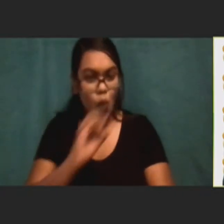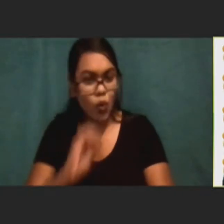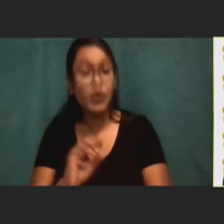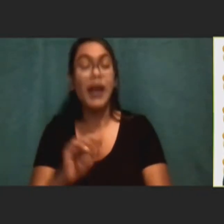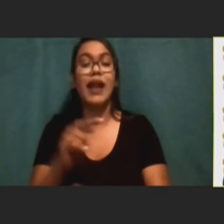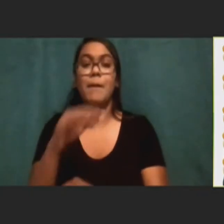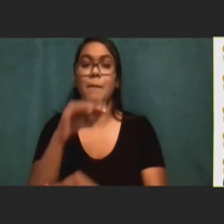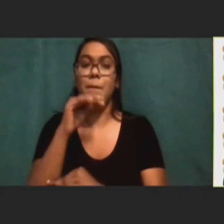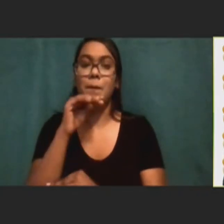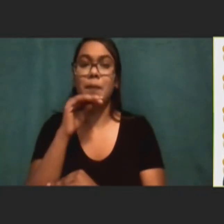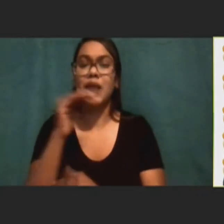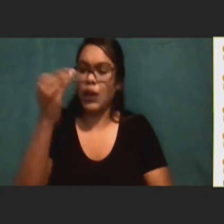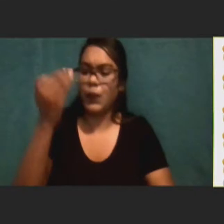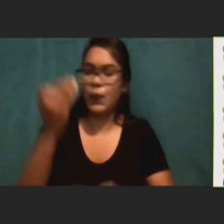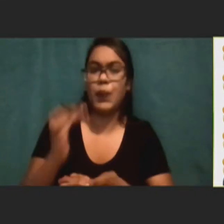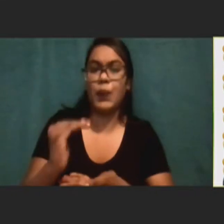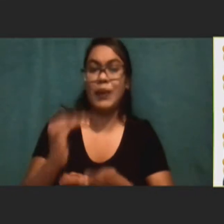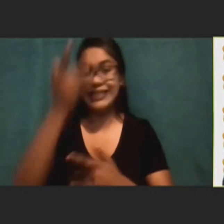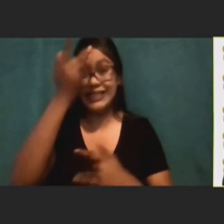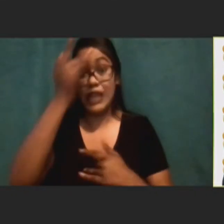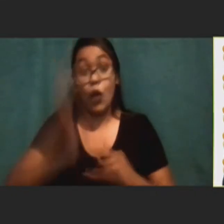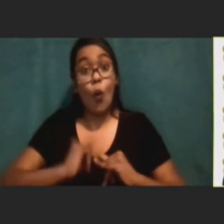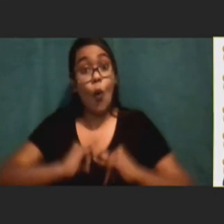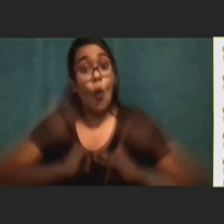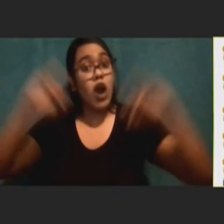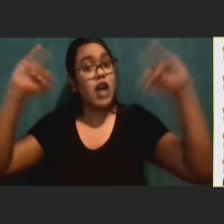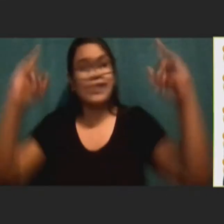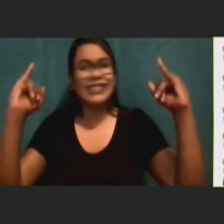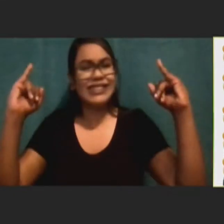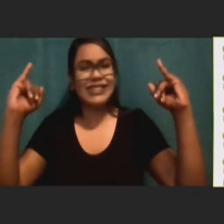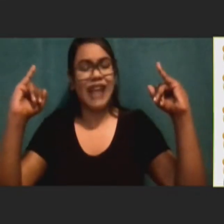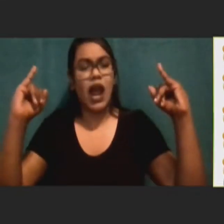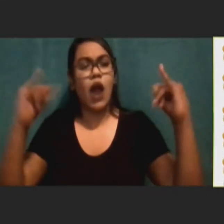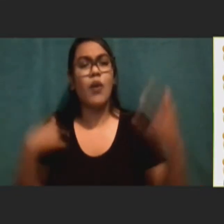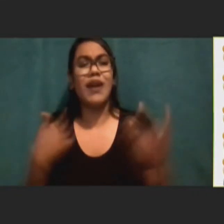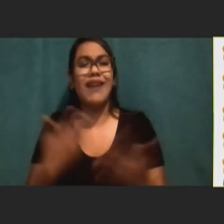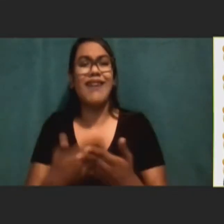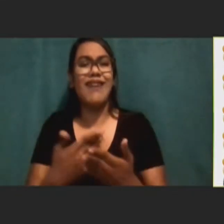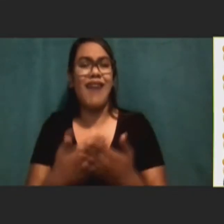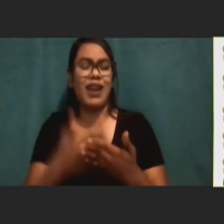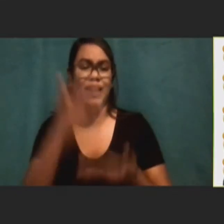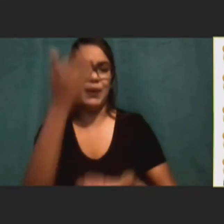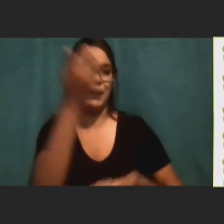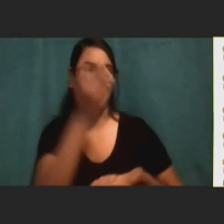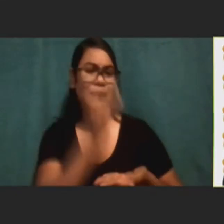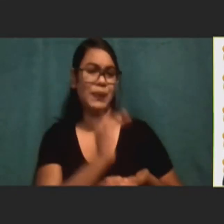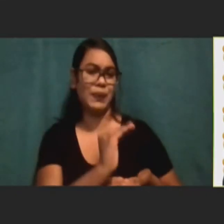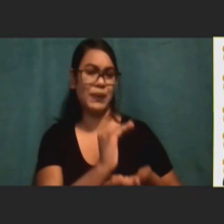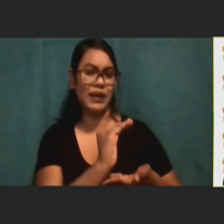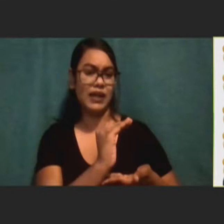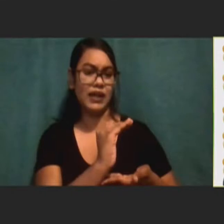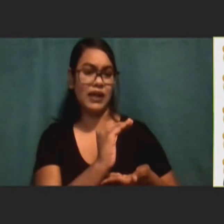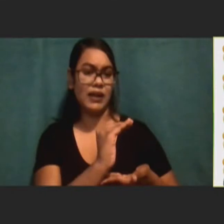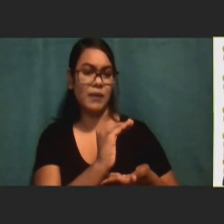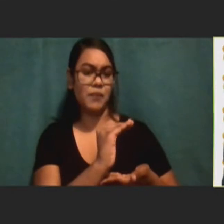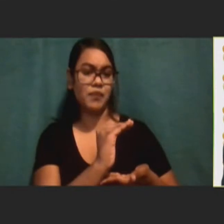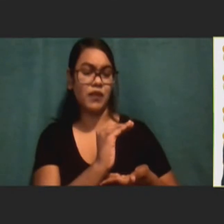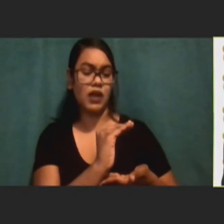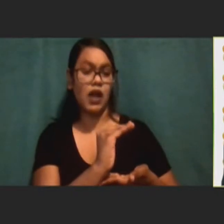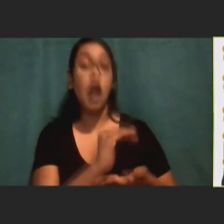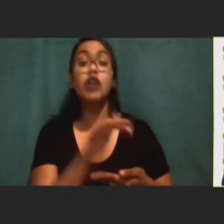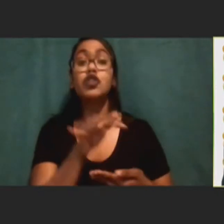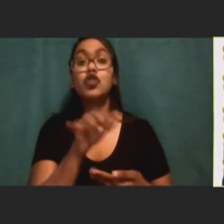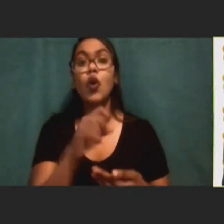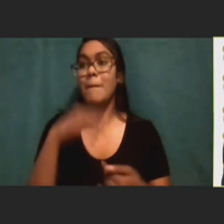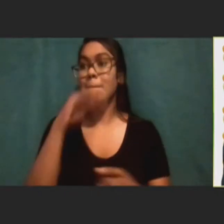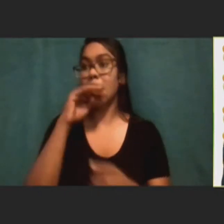and possibly not even get the illness. But if we do get a milder illness and not end up in hospital. So it's not in